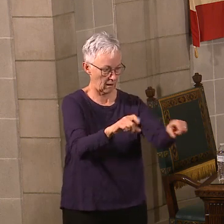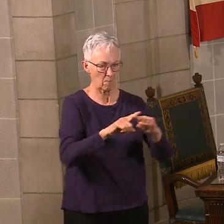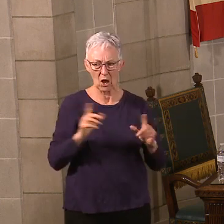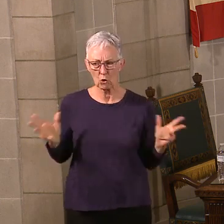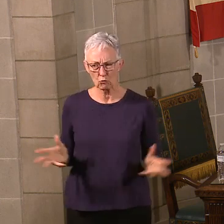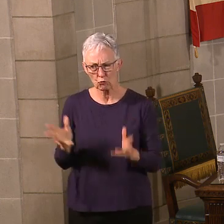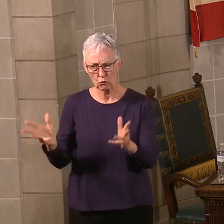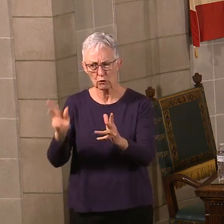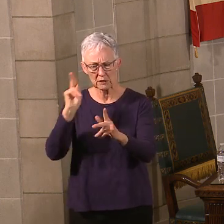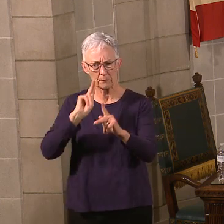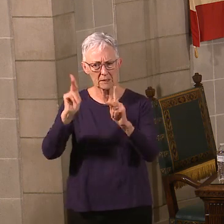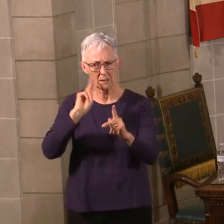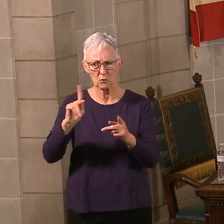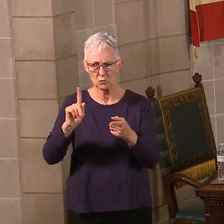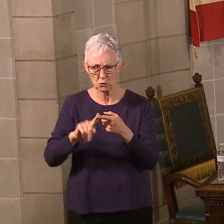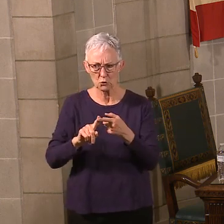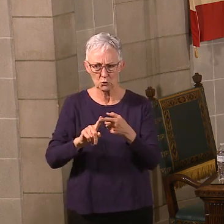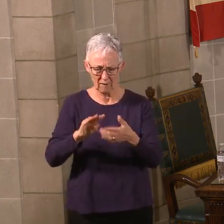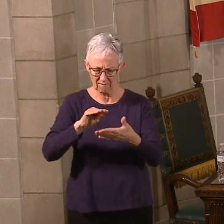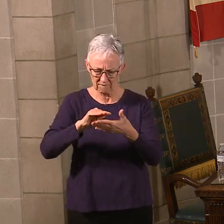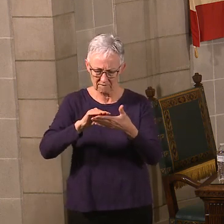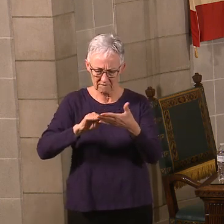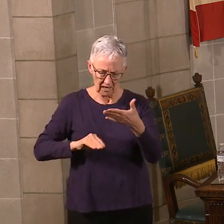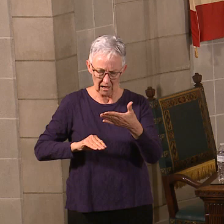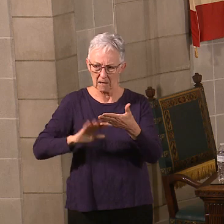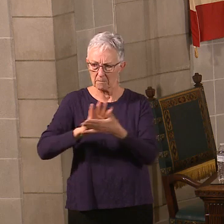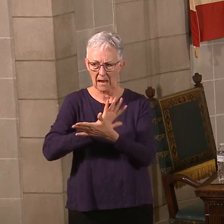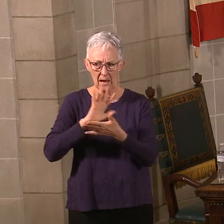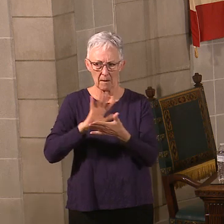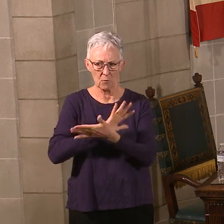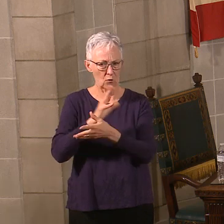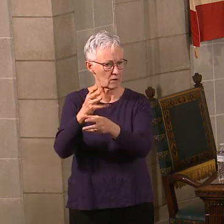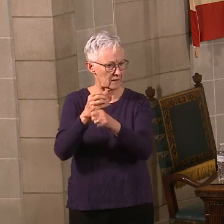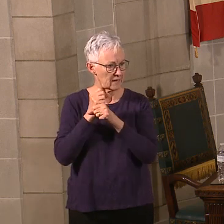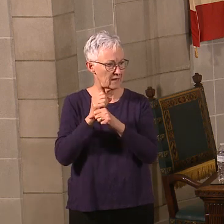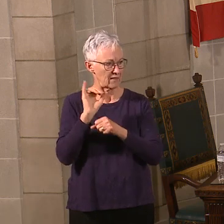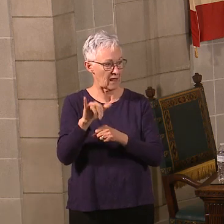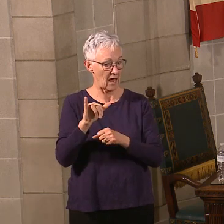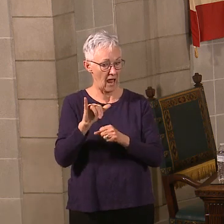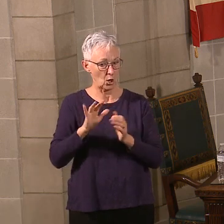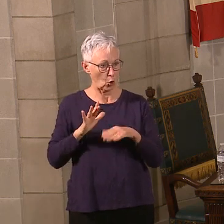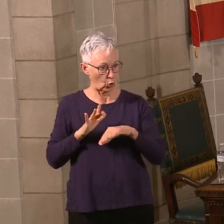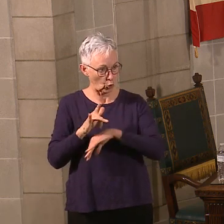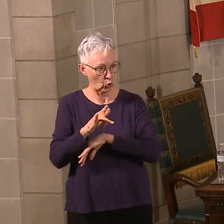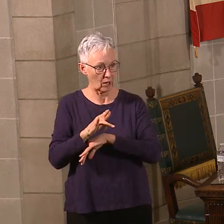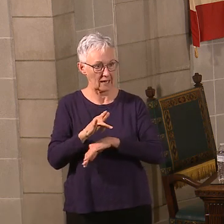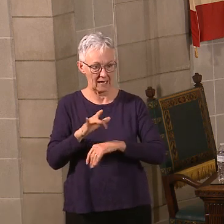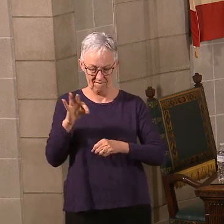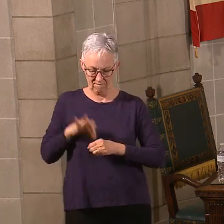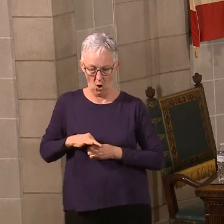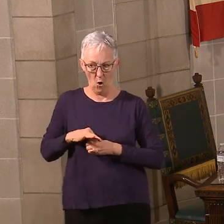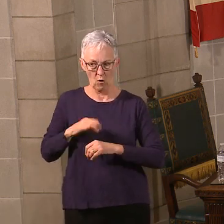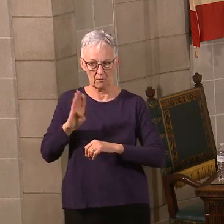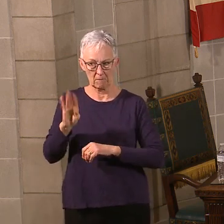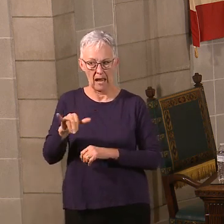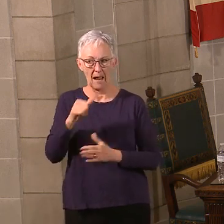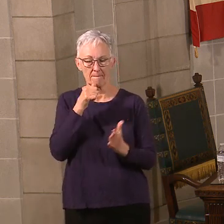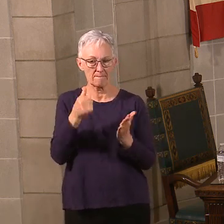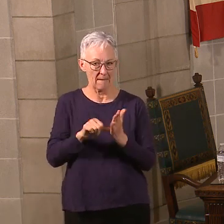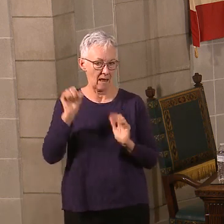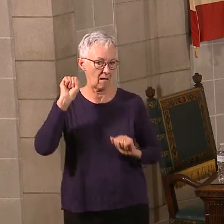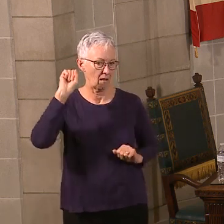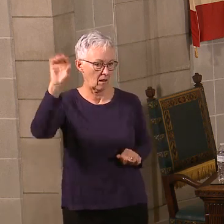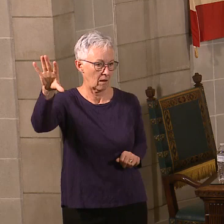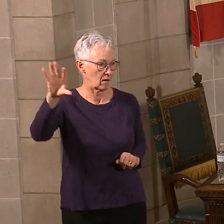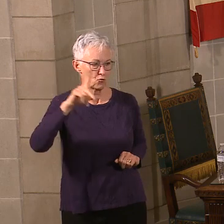everybody. My house, I got not only mine, I saw my kids had theirs. So we're encouraging everybody to fill those out, turn those in. You can vote by mail. You can drop it